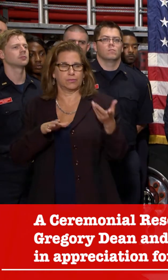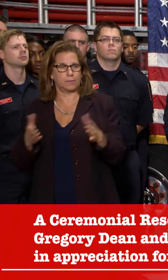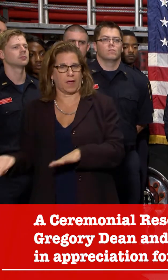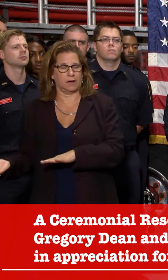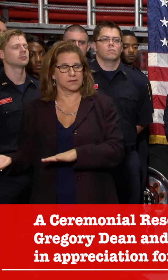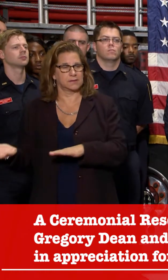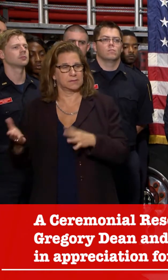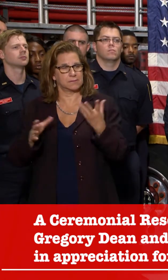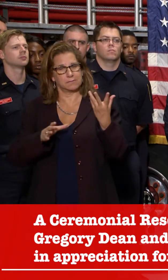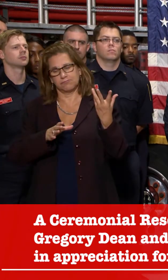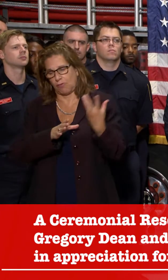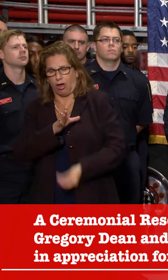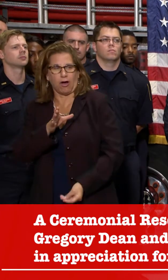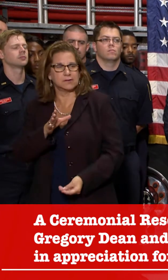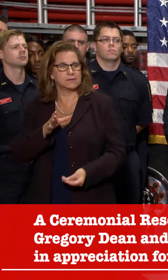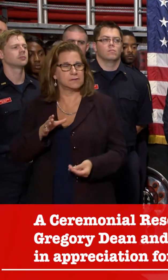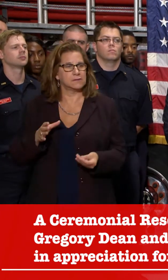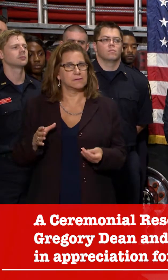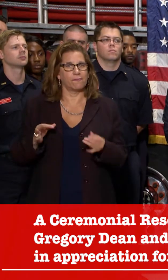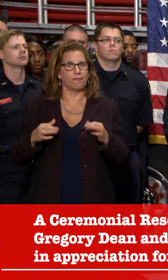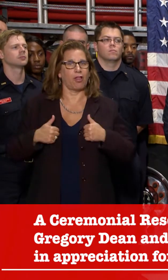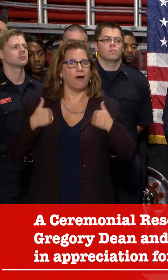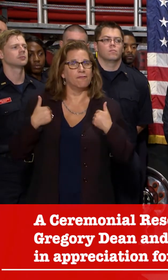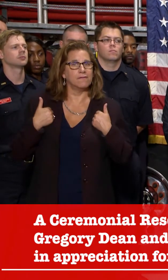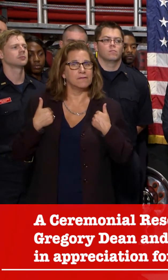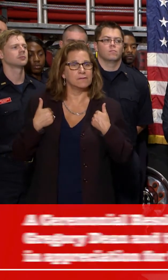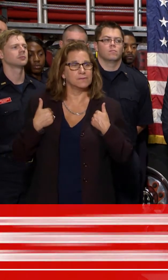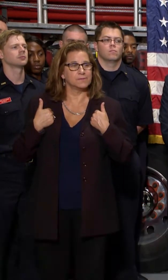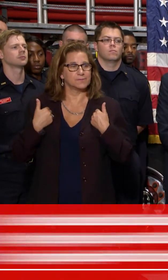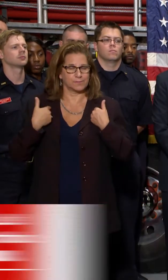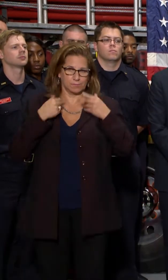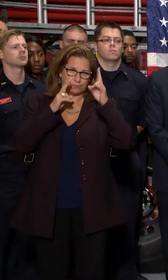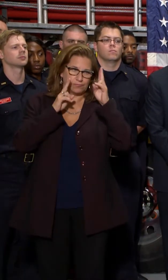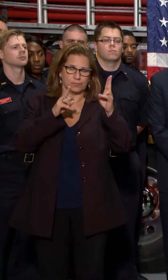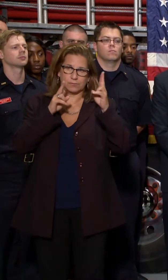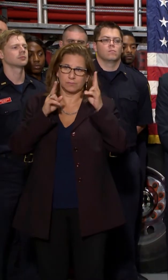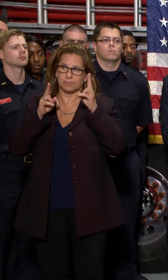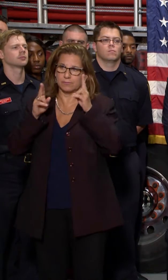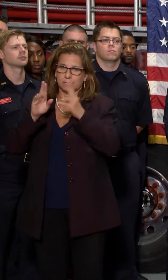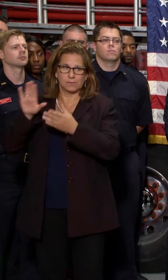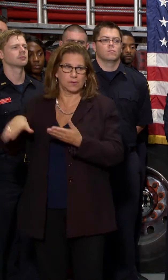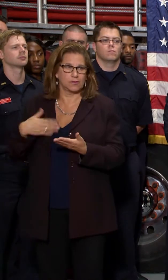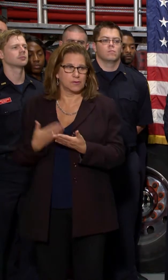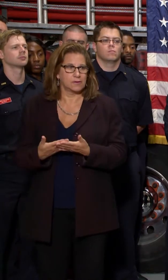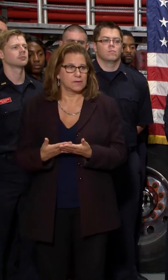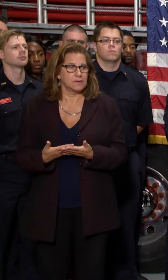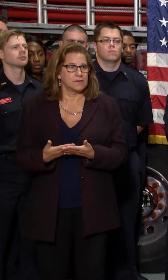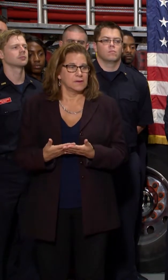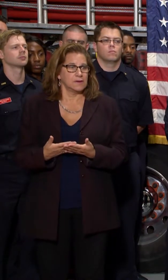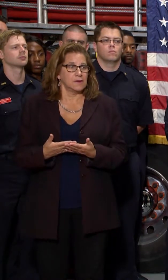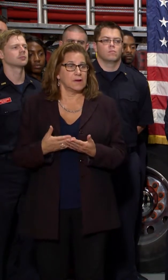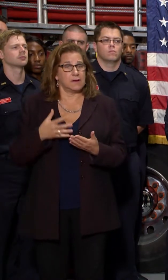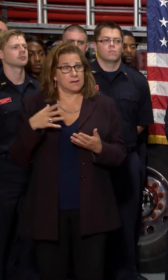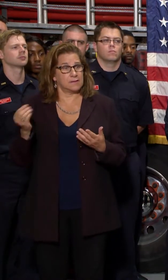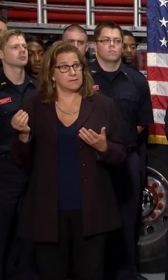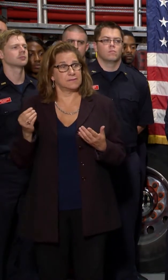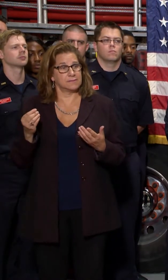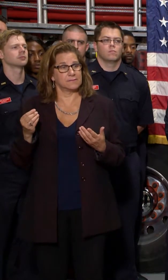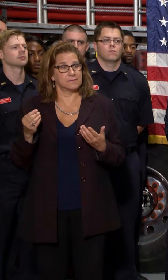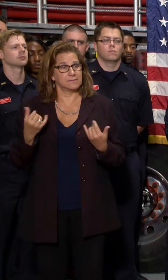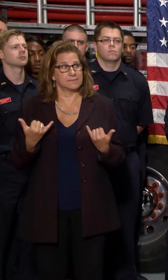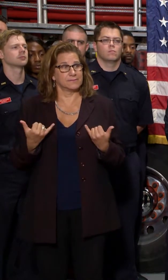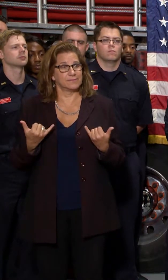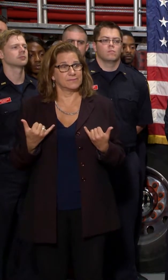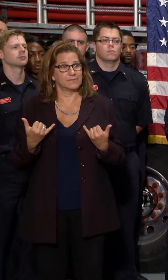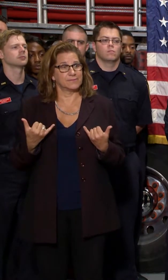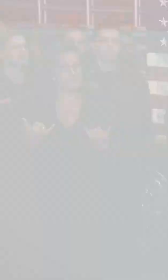those right here in Engine 16, who put their lives in danger in the line of duty for our